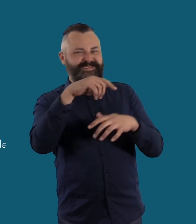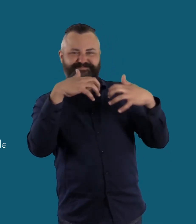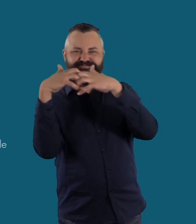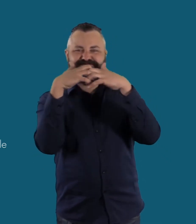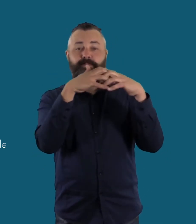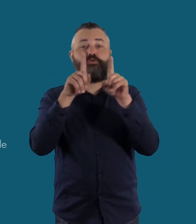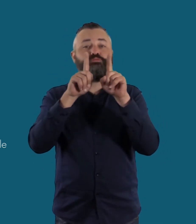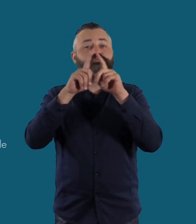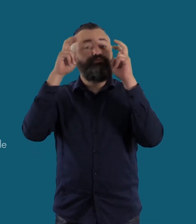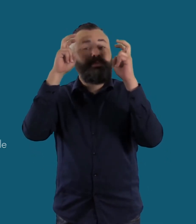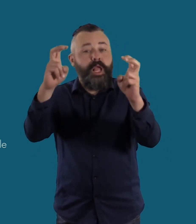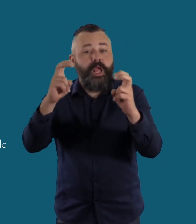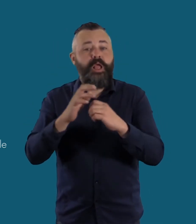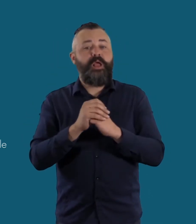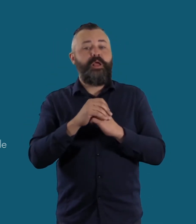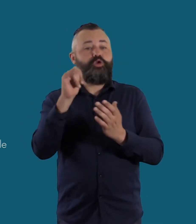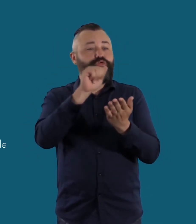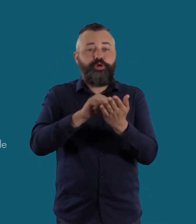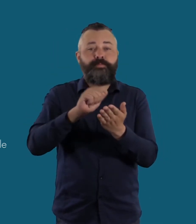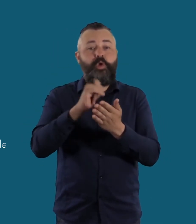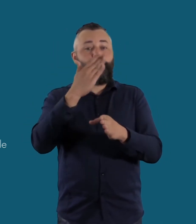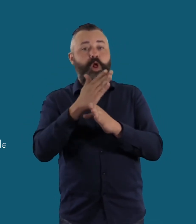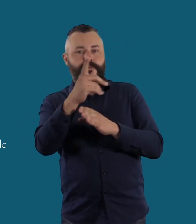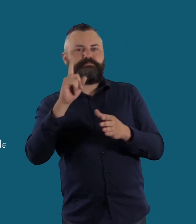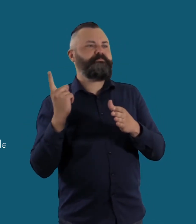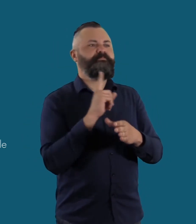Also try to avoid crowded areas, trains, shops or workplaces.